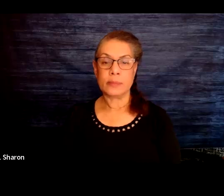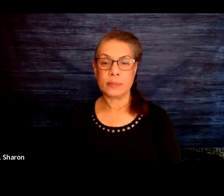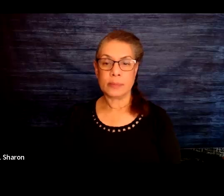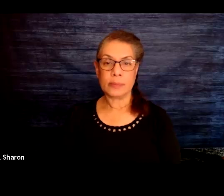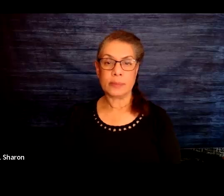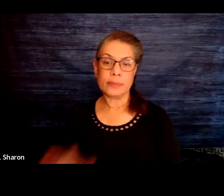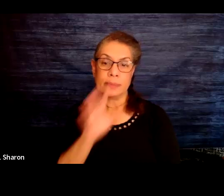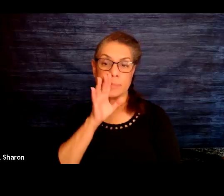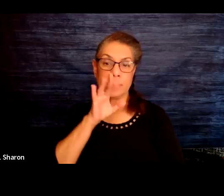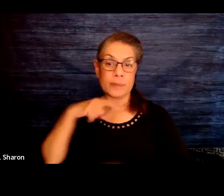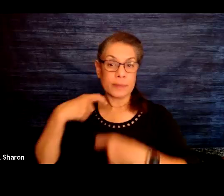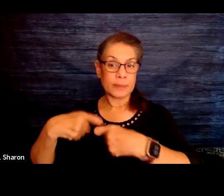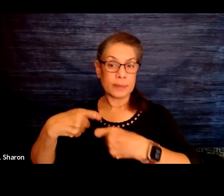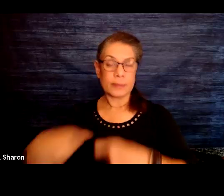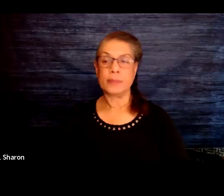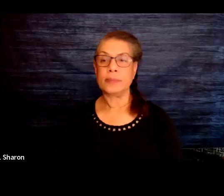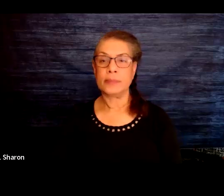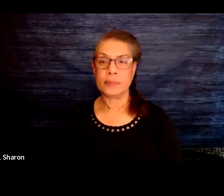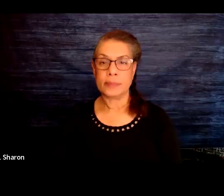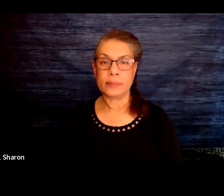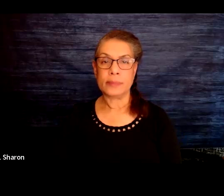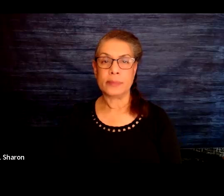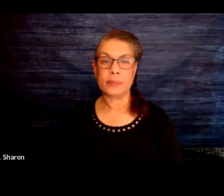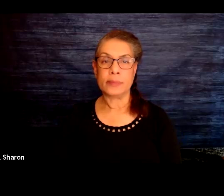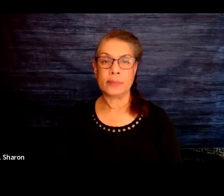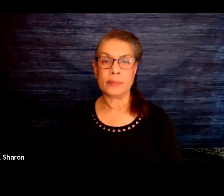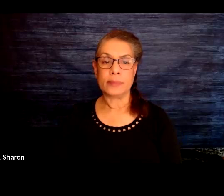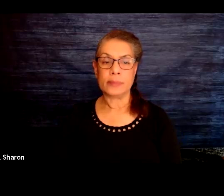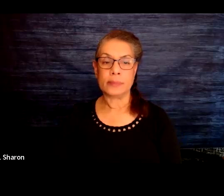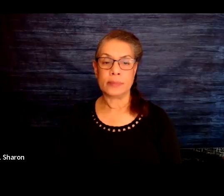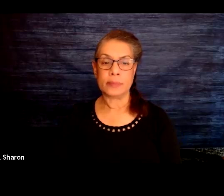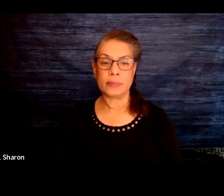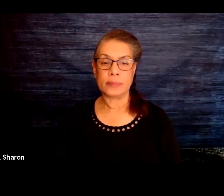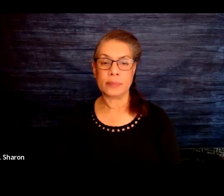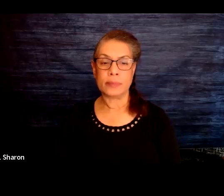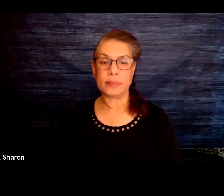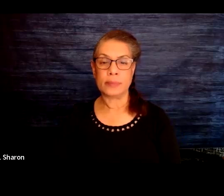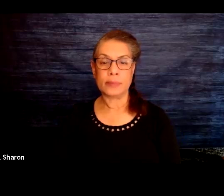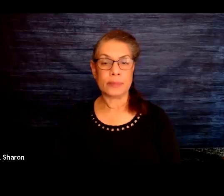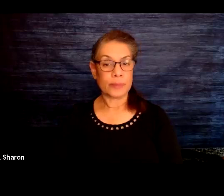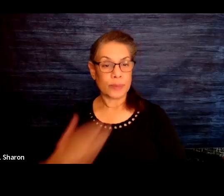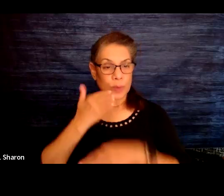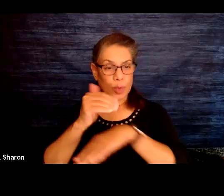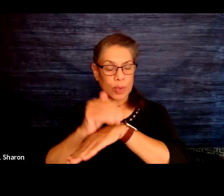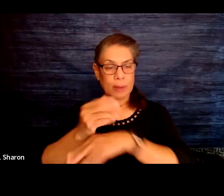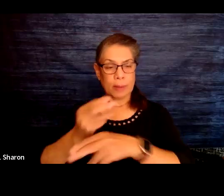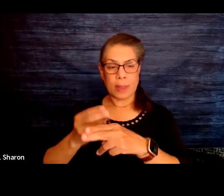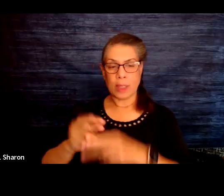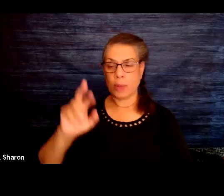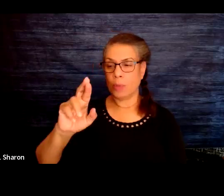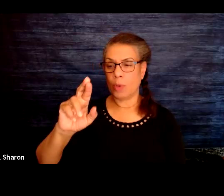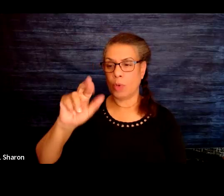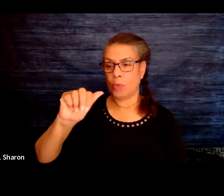Buenas tardes, me llamo Rachel, yo vivo en Rosendale Good evening. My name is Rochelle and I live in